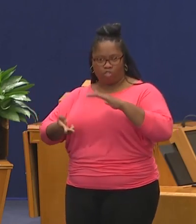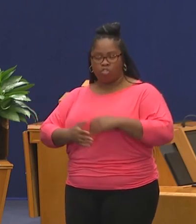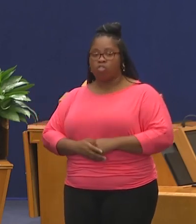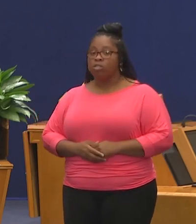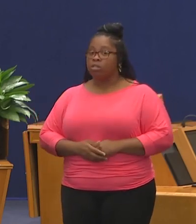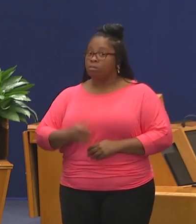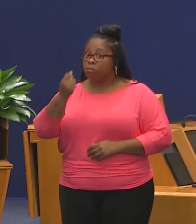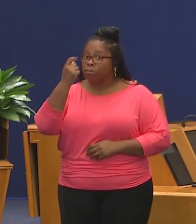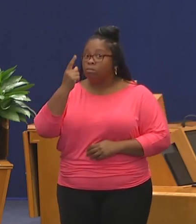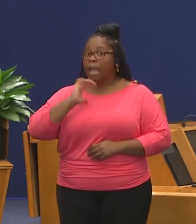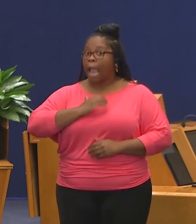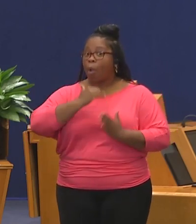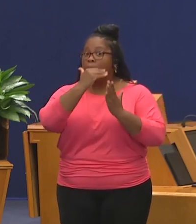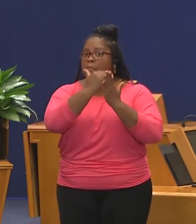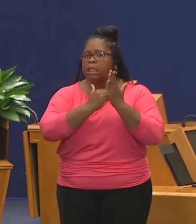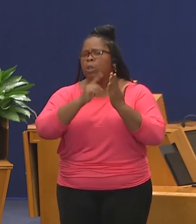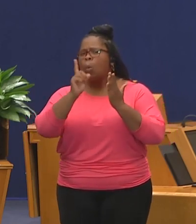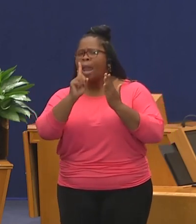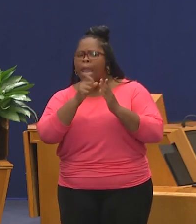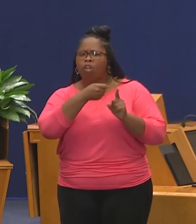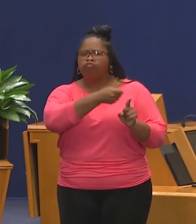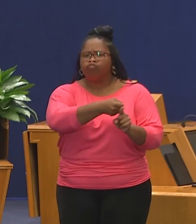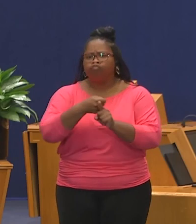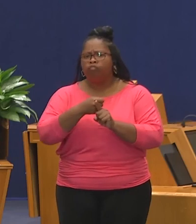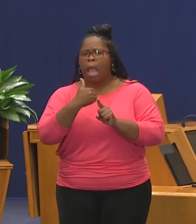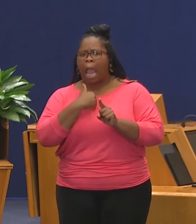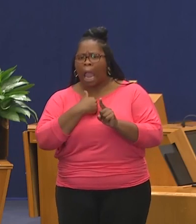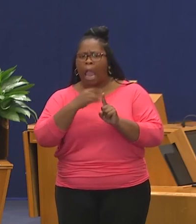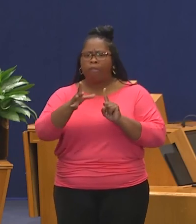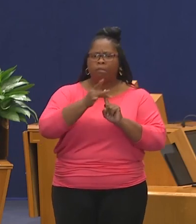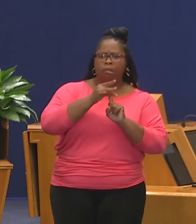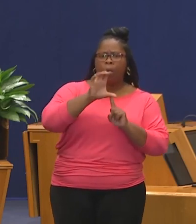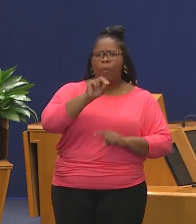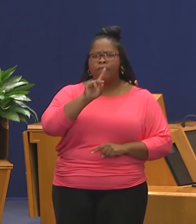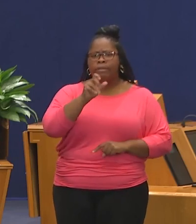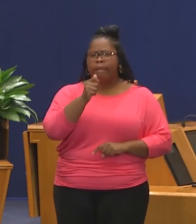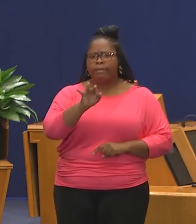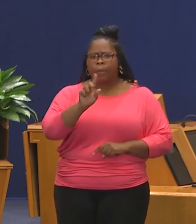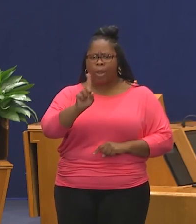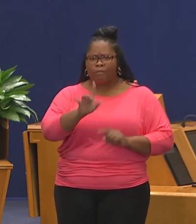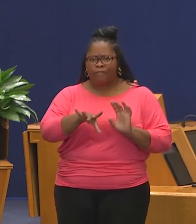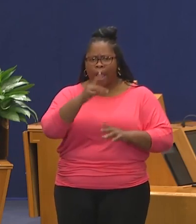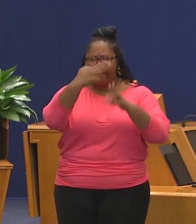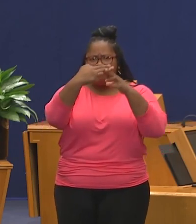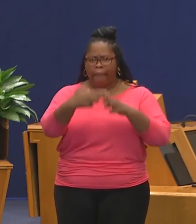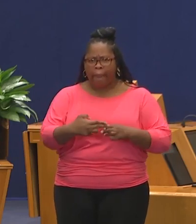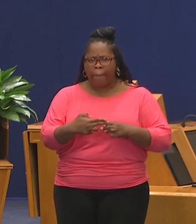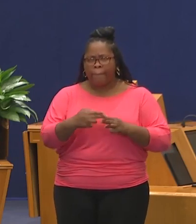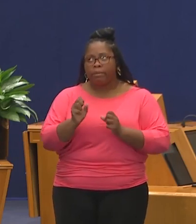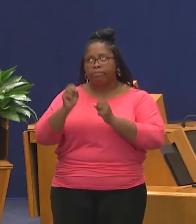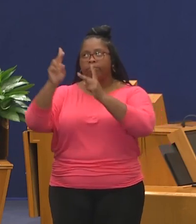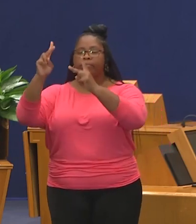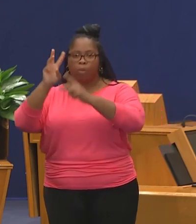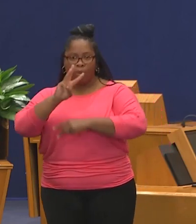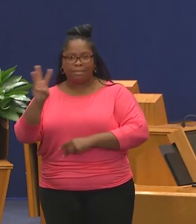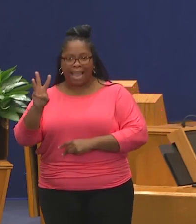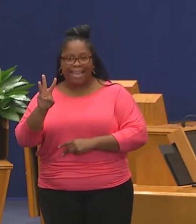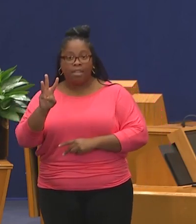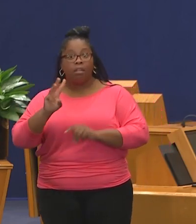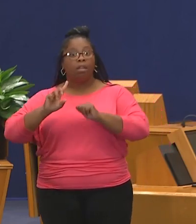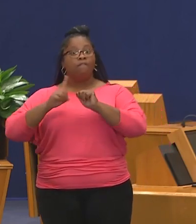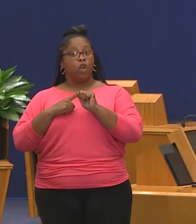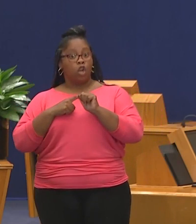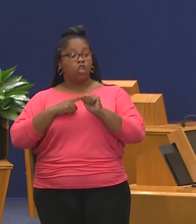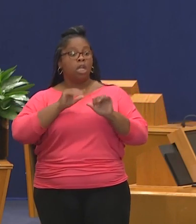reminder, we post a list of facilities with confirmed cases on our website once those facilities have had an opportunity to notify their